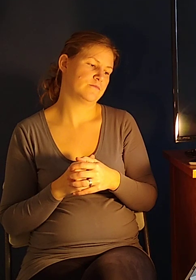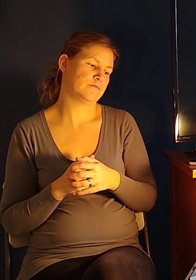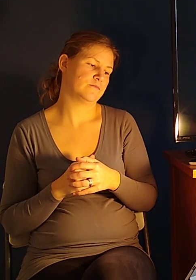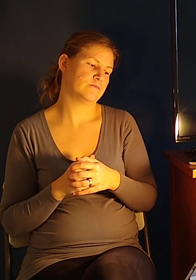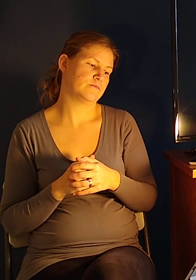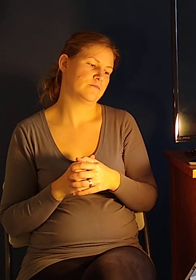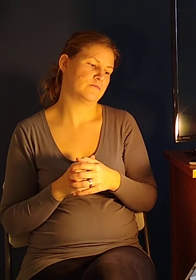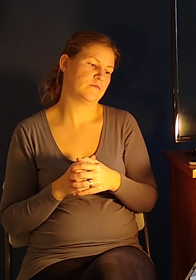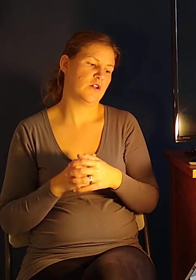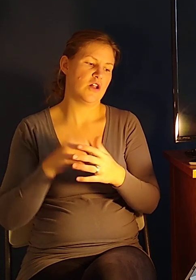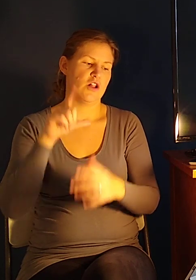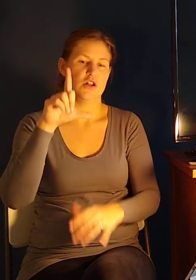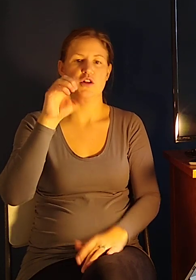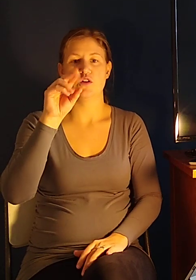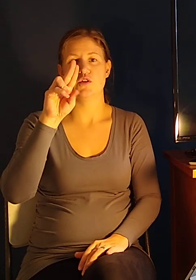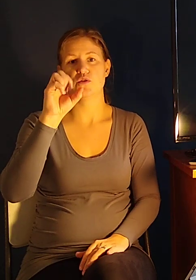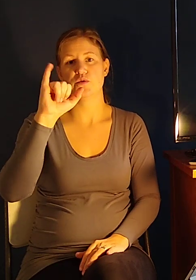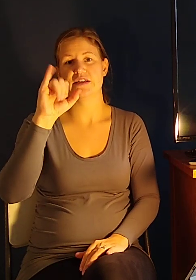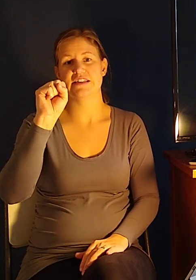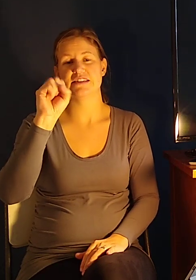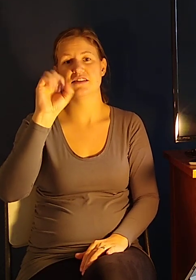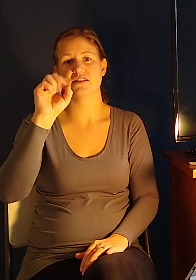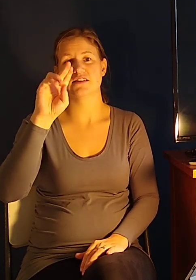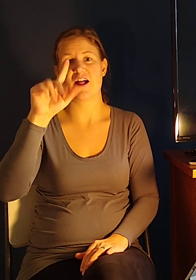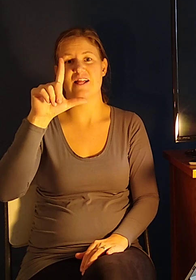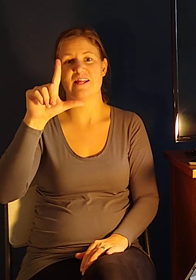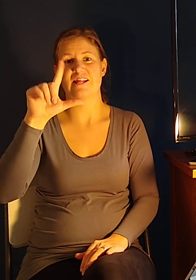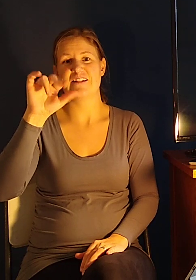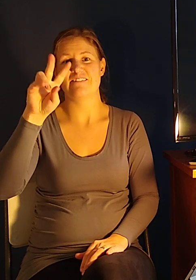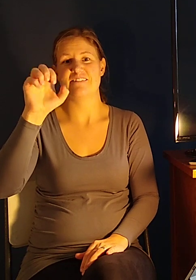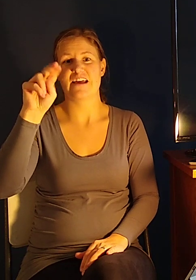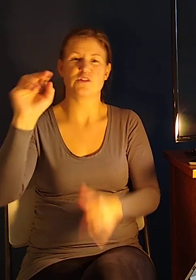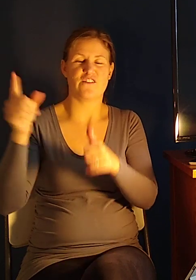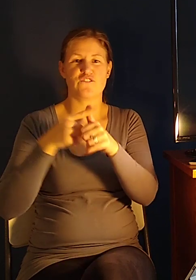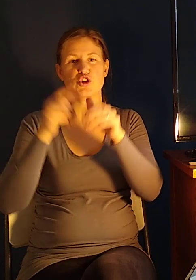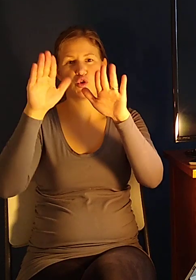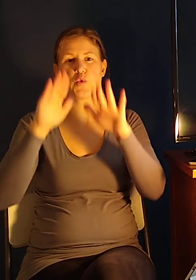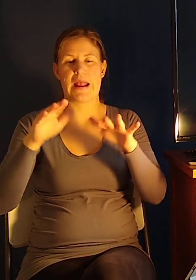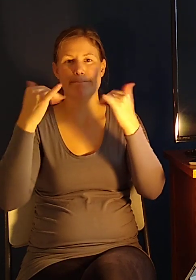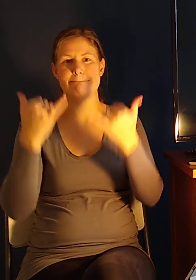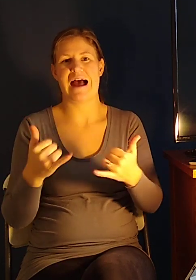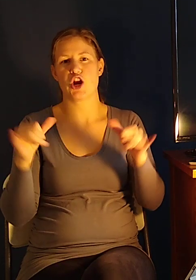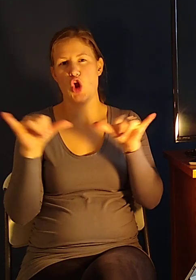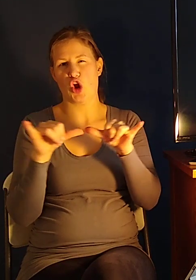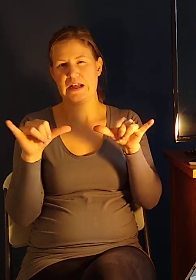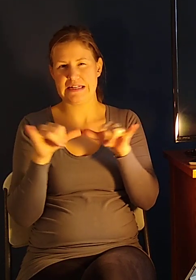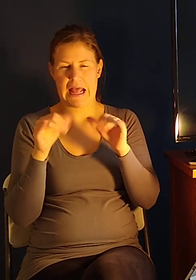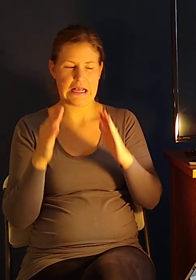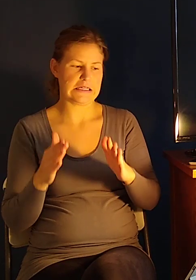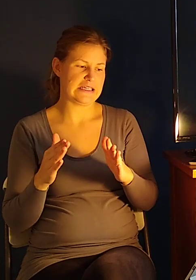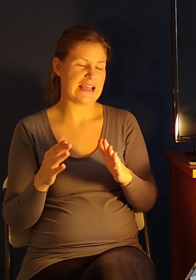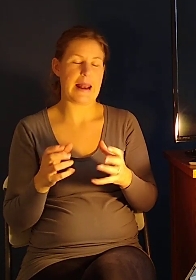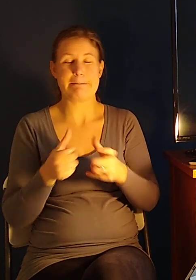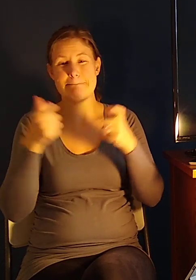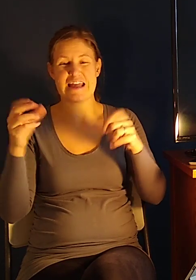Louis Sullivan was regarded as the first great modern architect. Sullivan had a major influence on the early development of